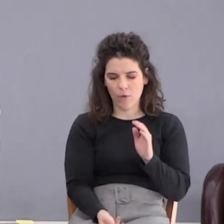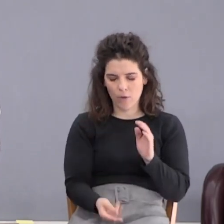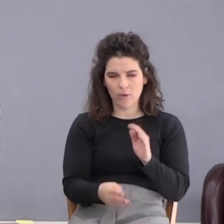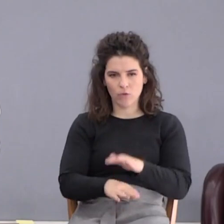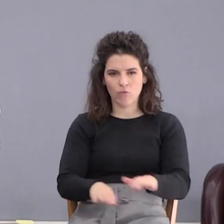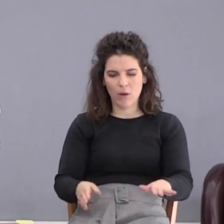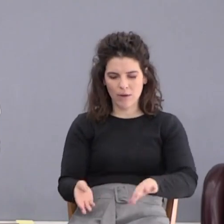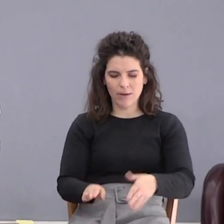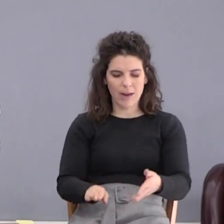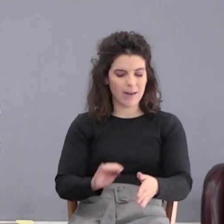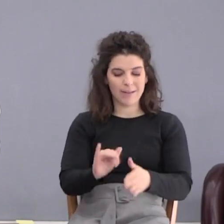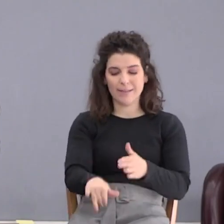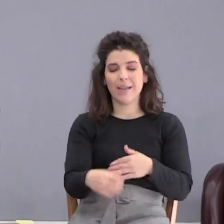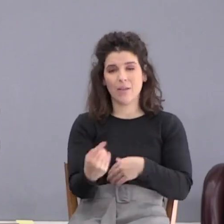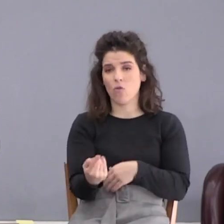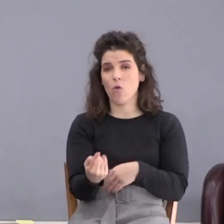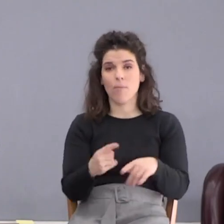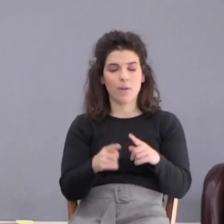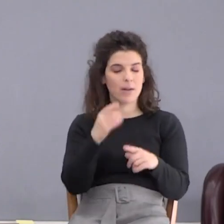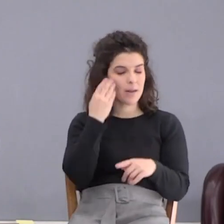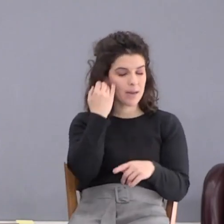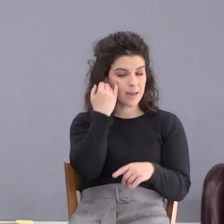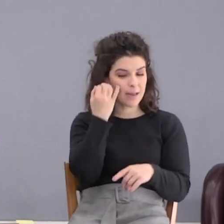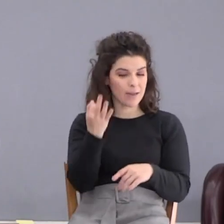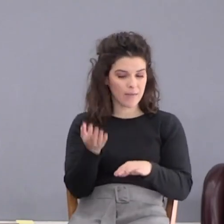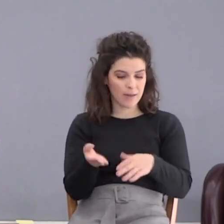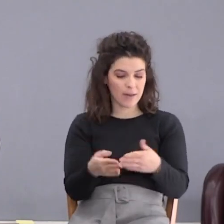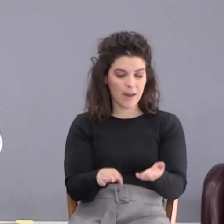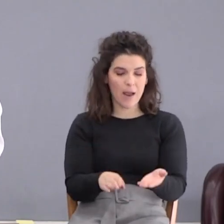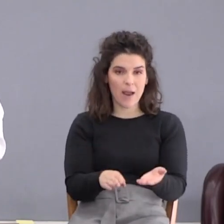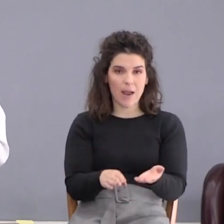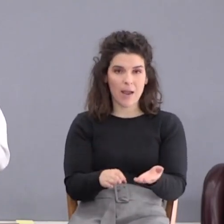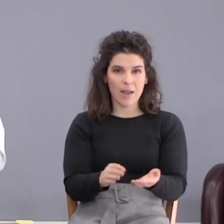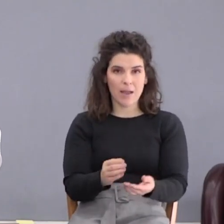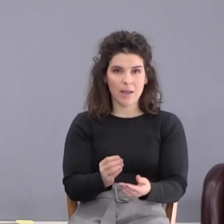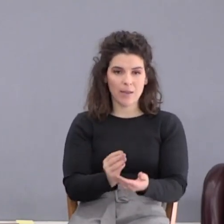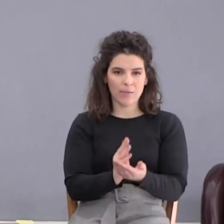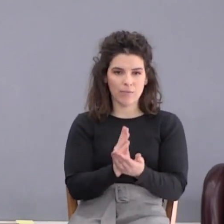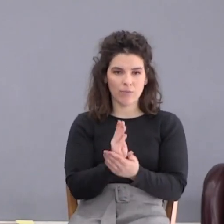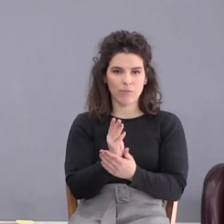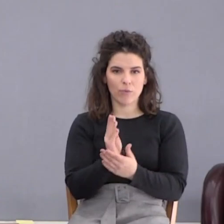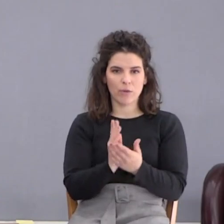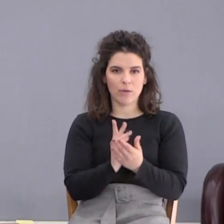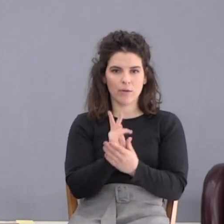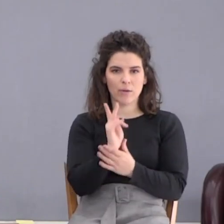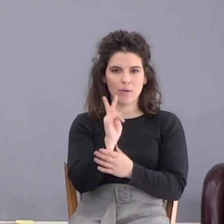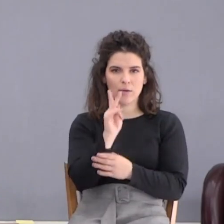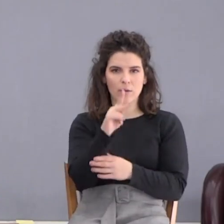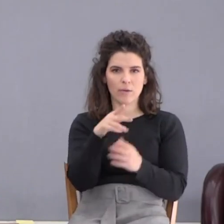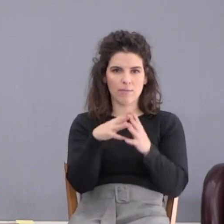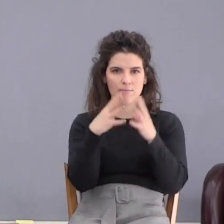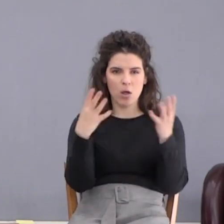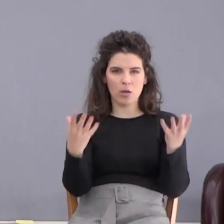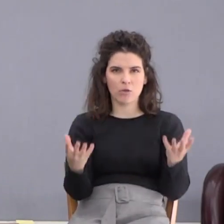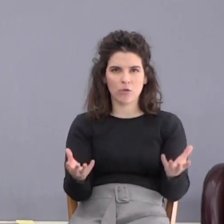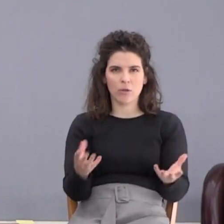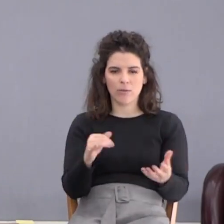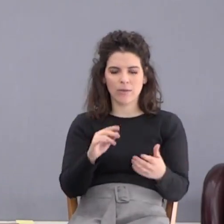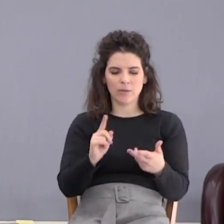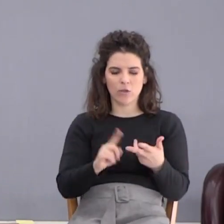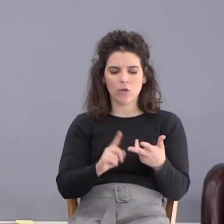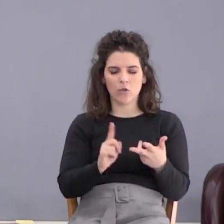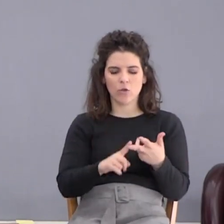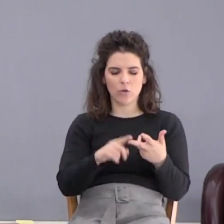alone. But if it die, it bringeth forth what? Much fruit. That's the third